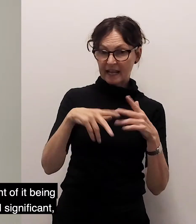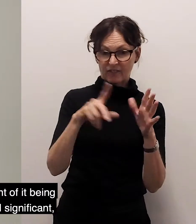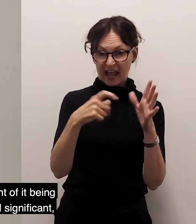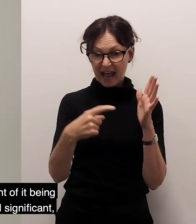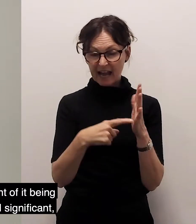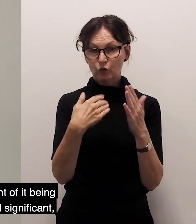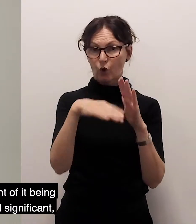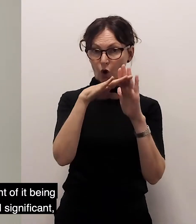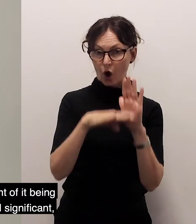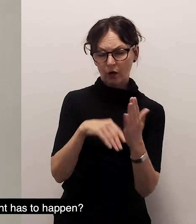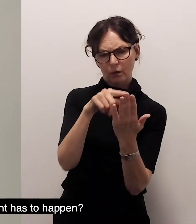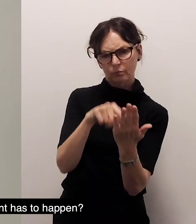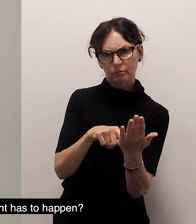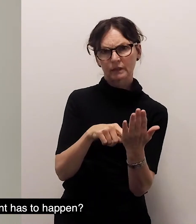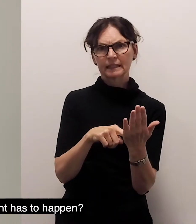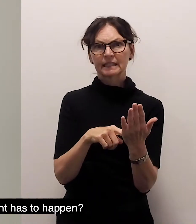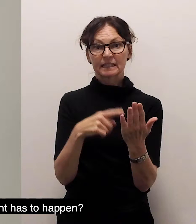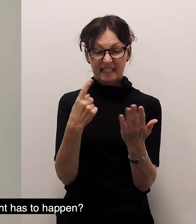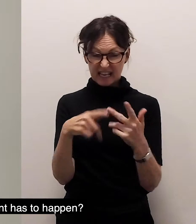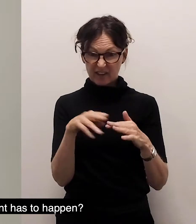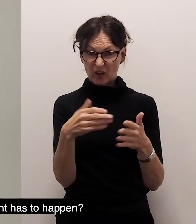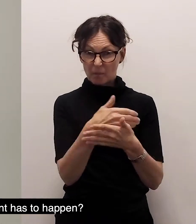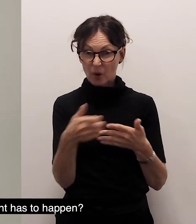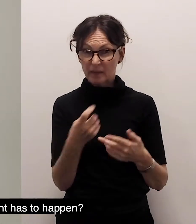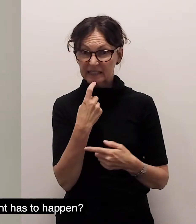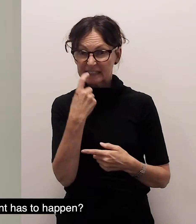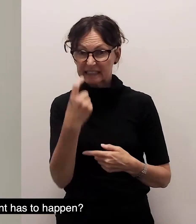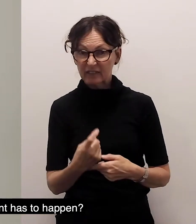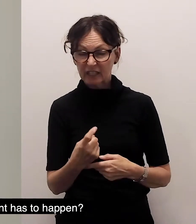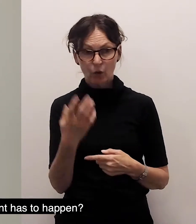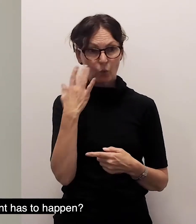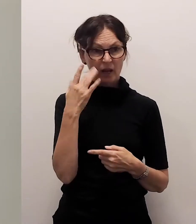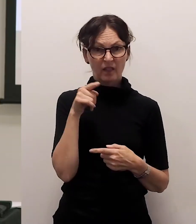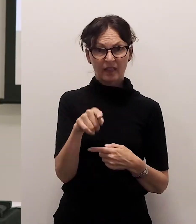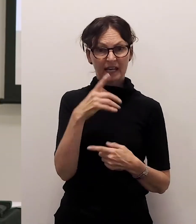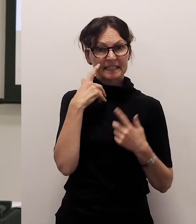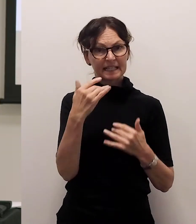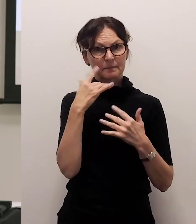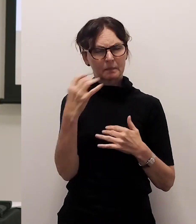being permanent and significant, when that assessment is to happen?